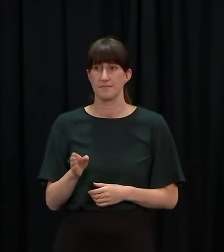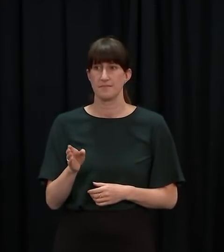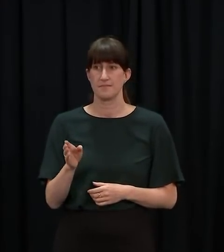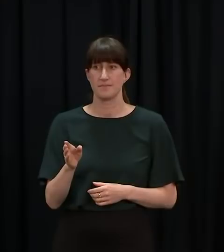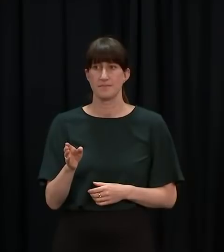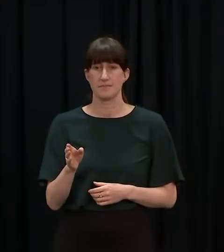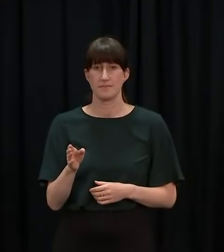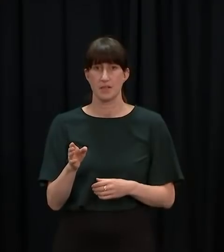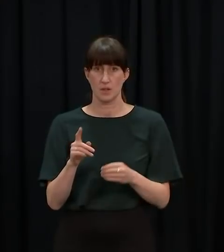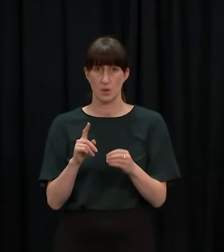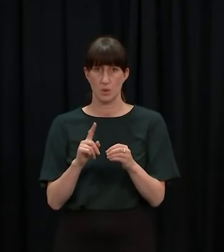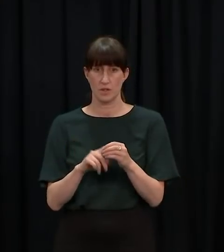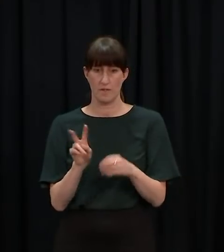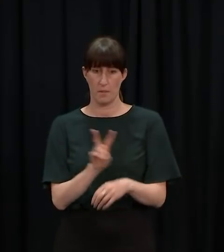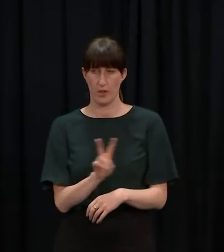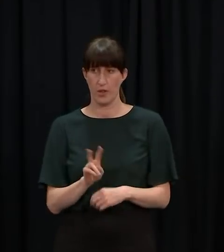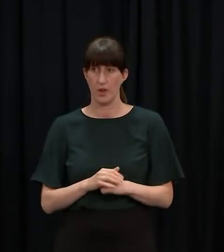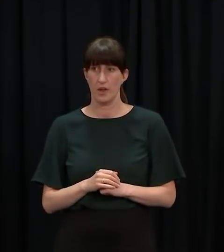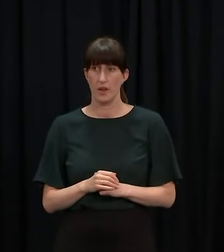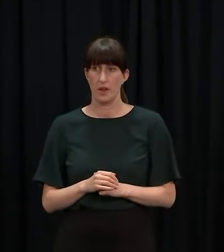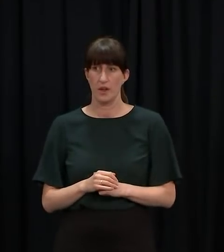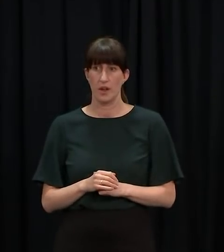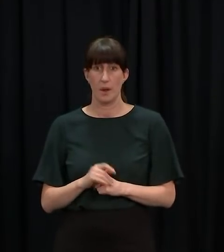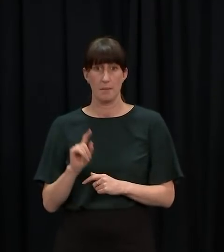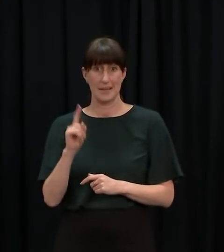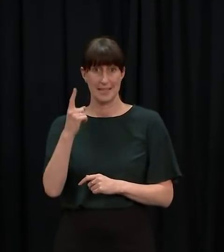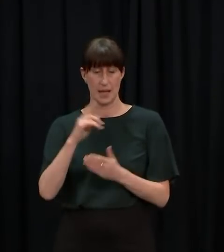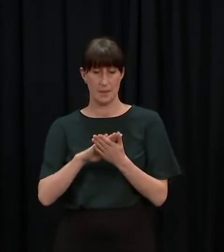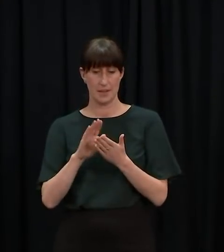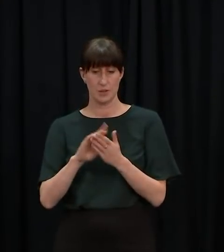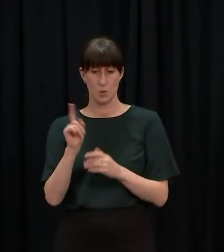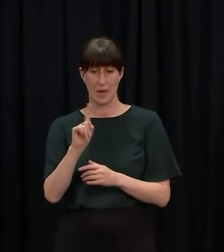for both of you. Mr. Hipkins said today at Select Committee that